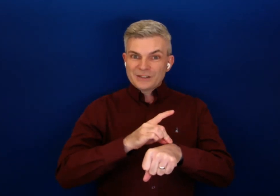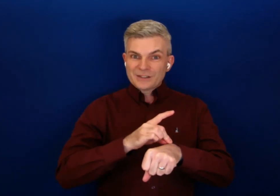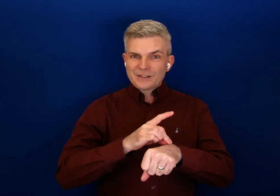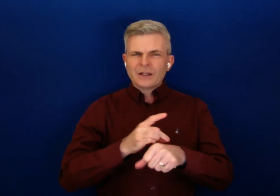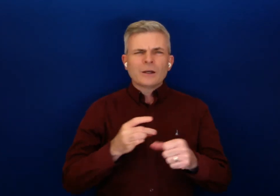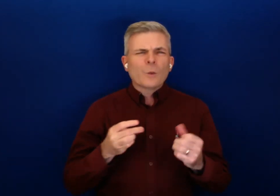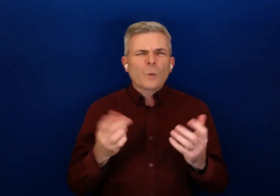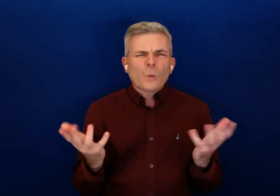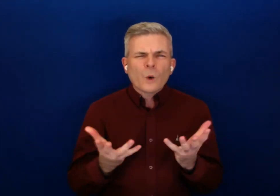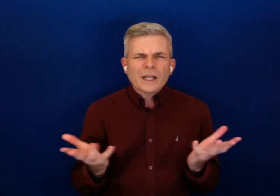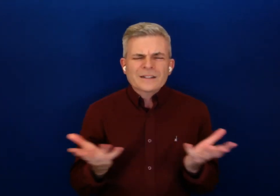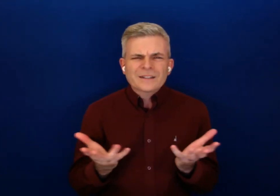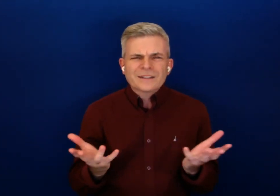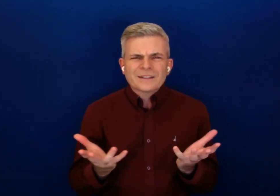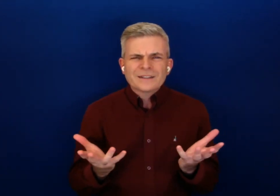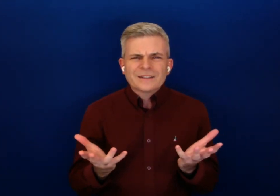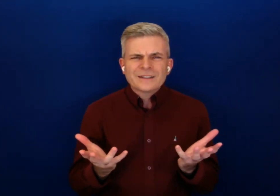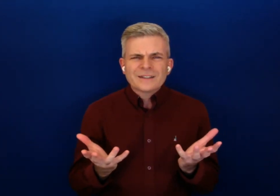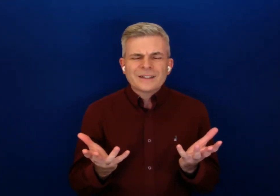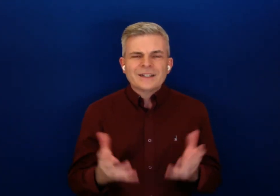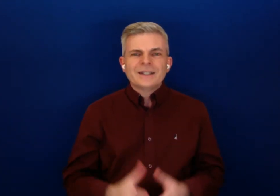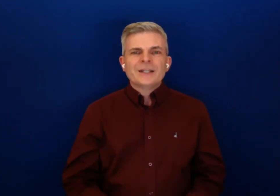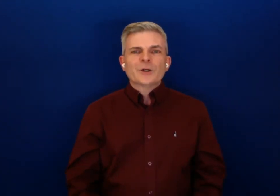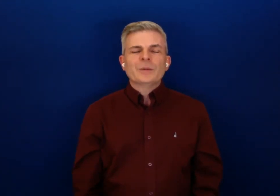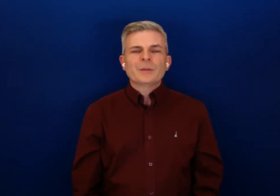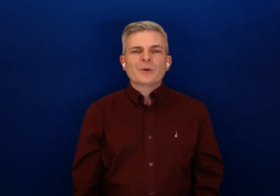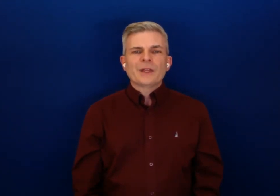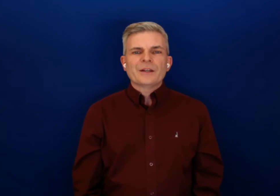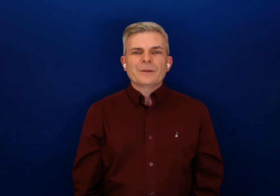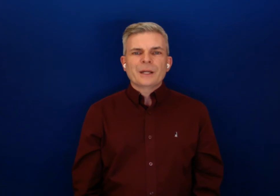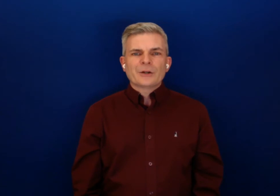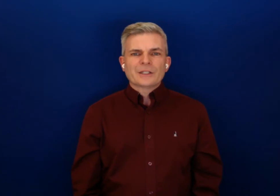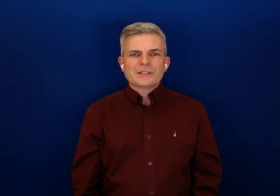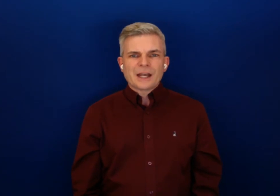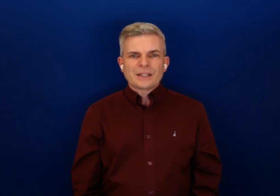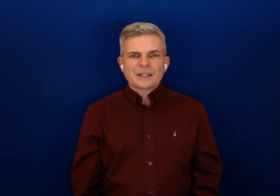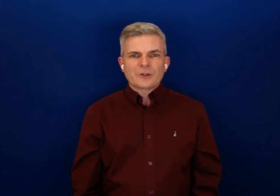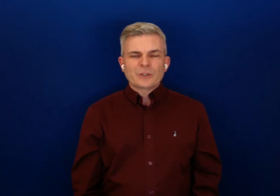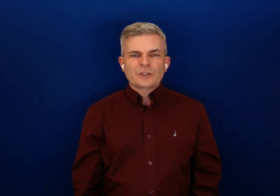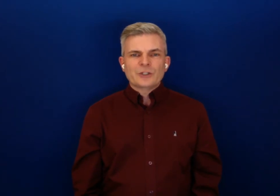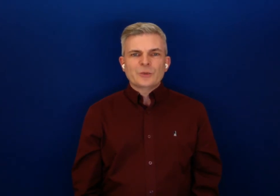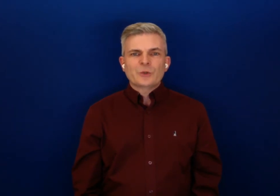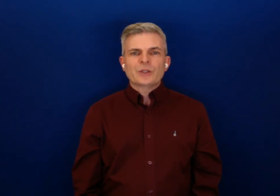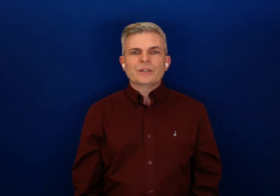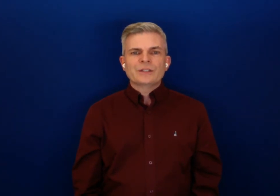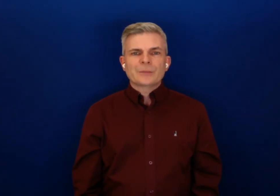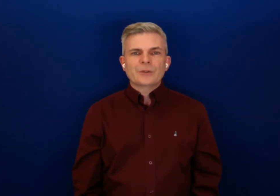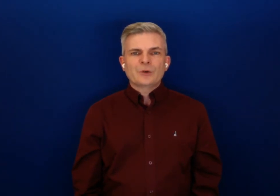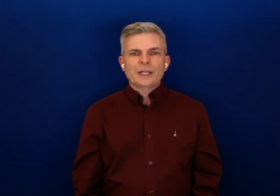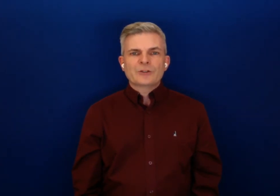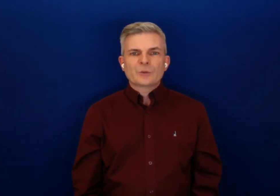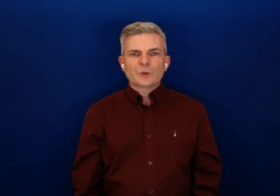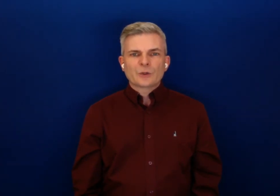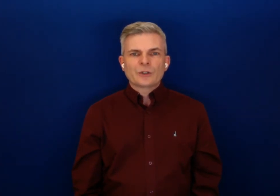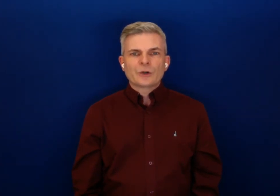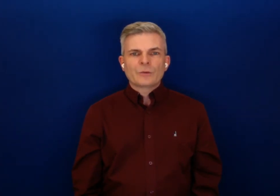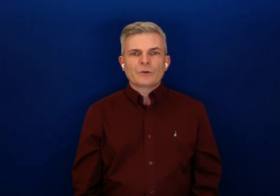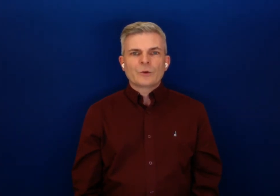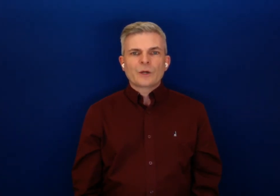Duties, what? Remember that in American Sign Language, you put the WHword